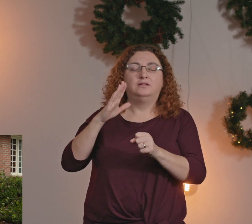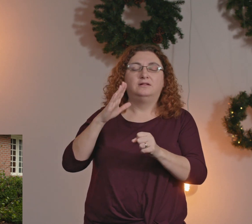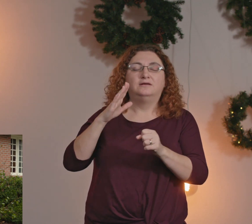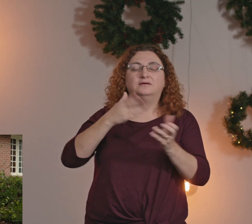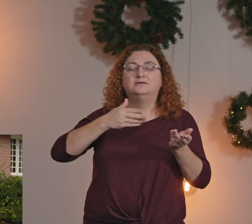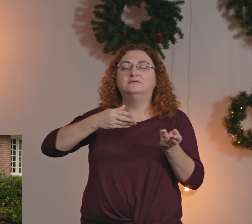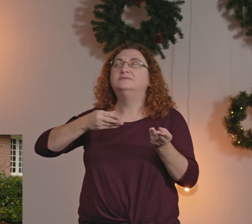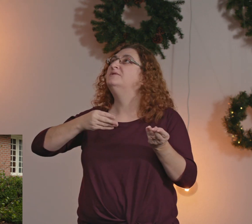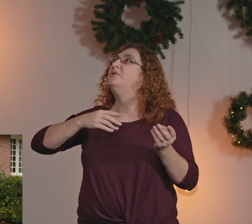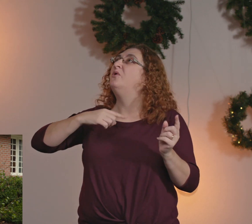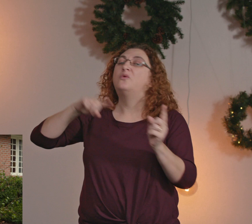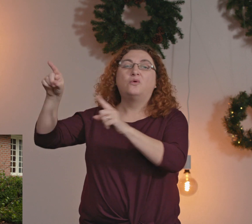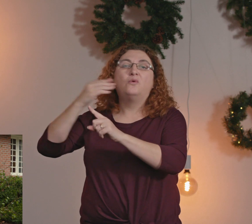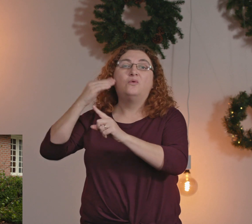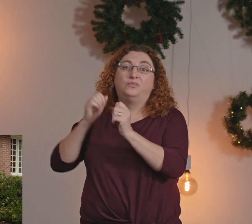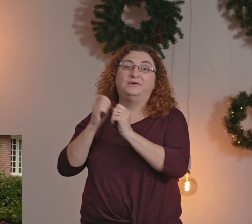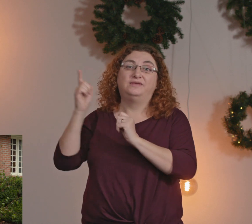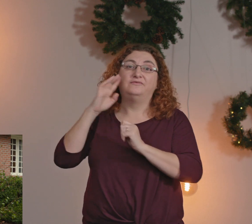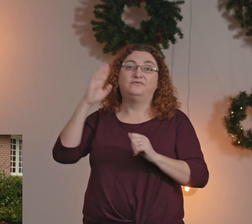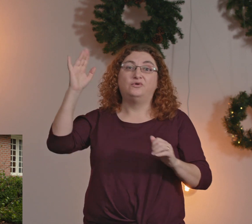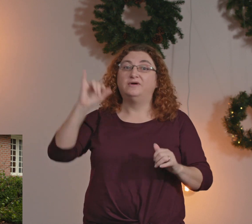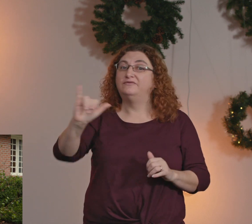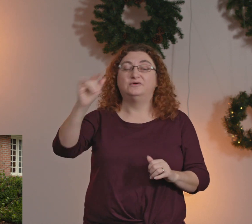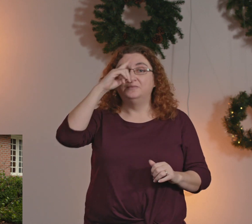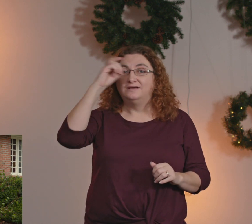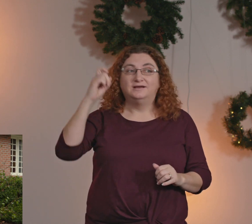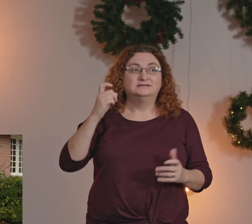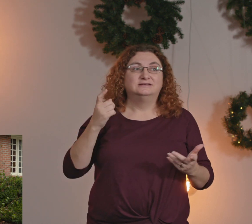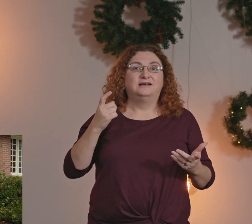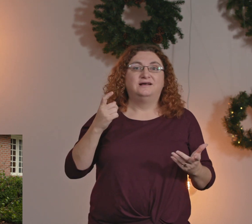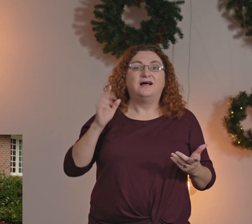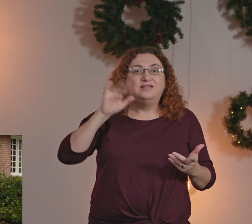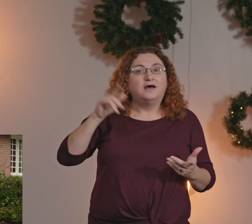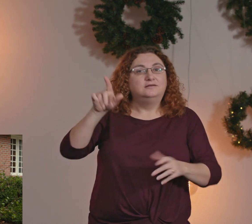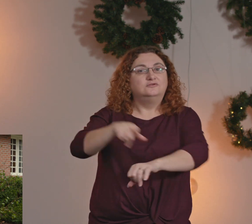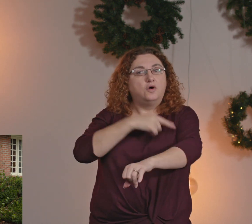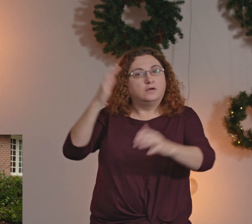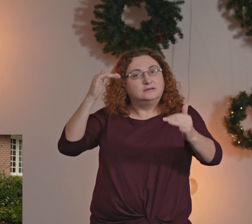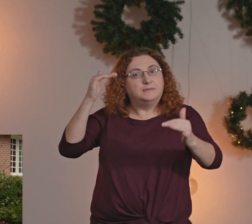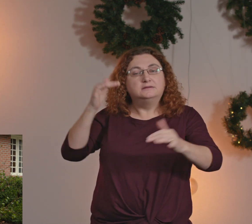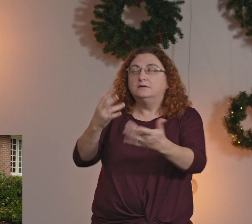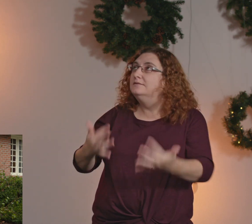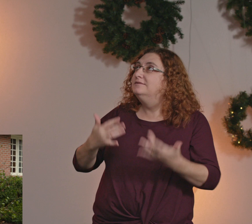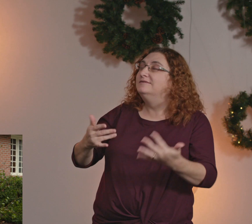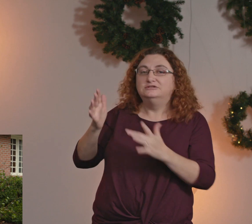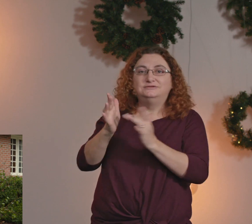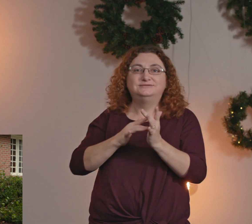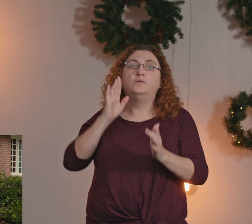good season of hope, because this long expected Jesus will come